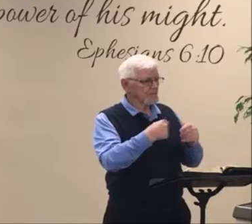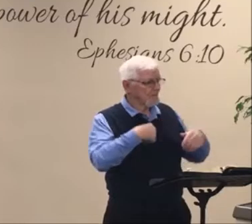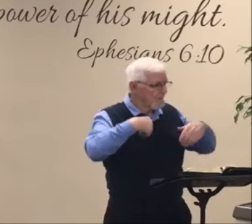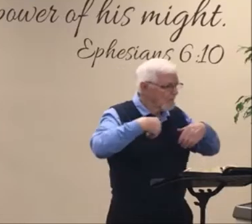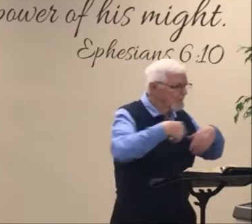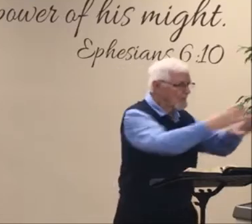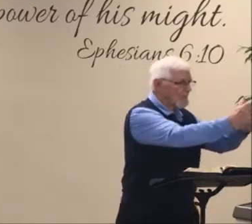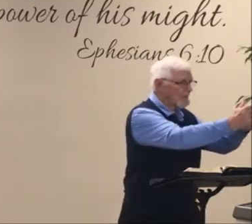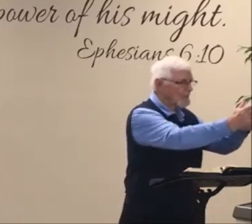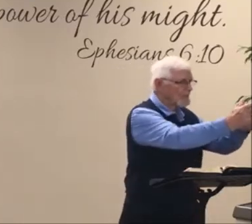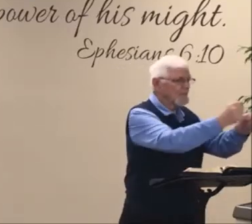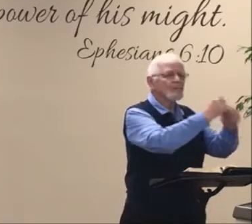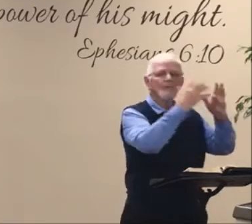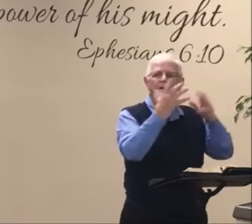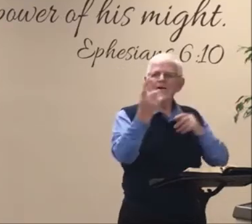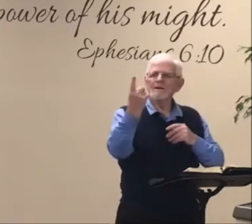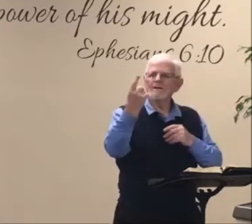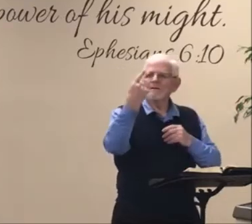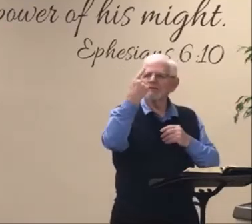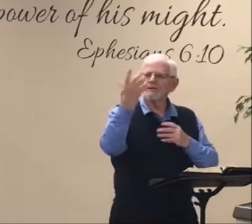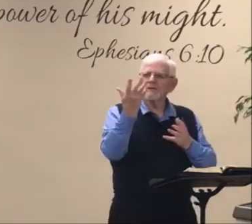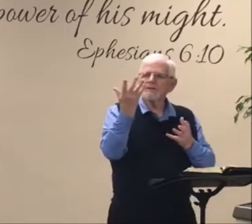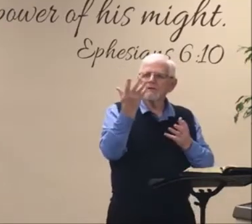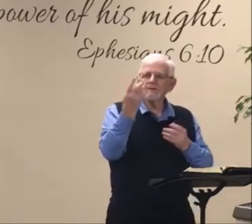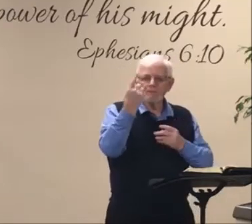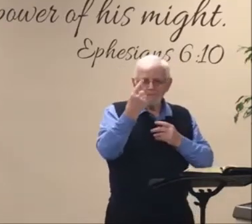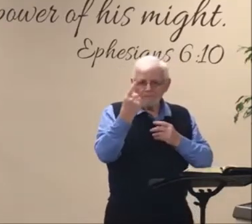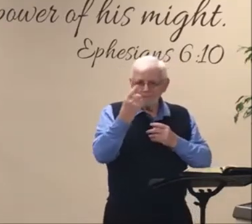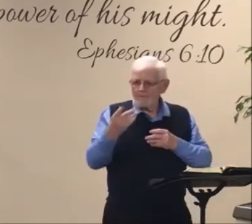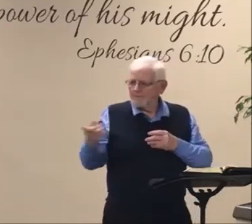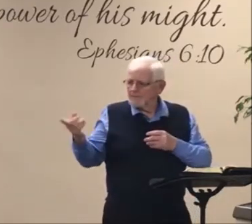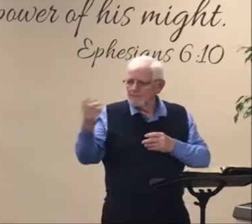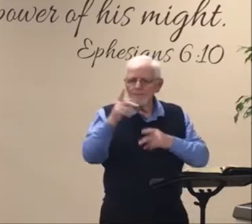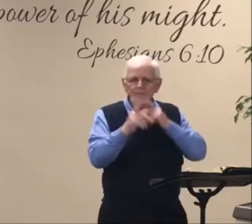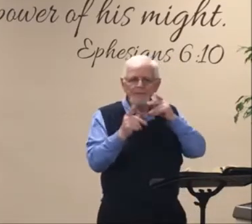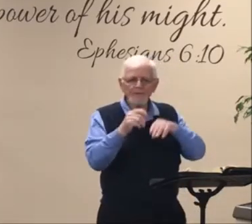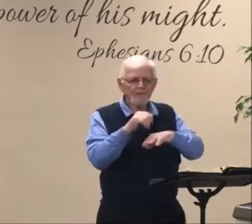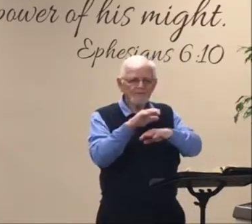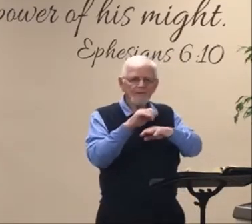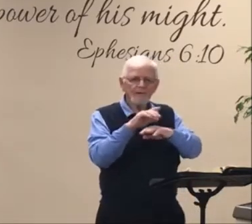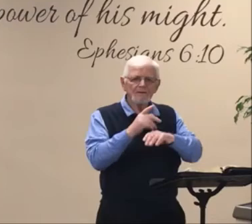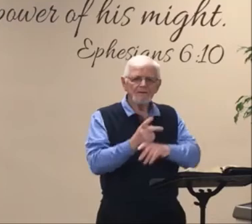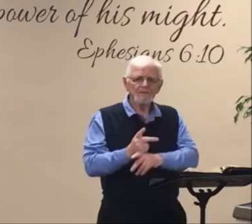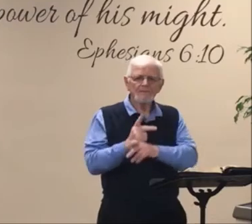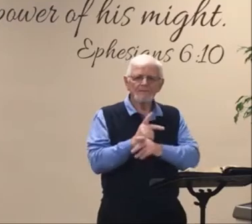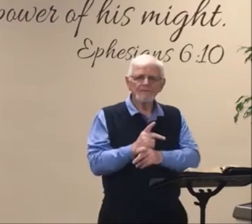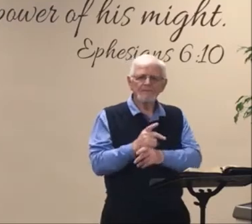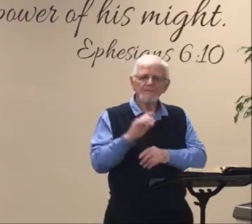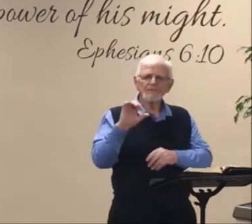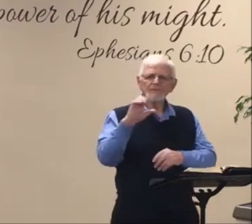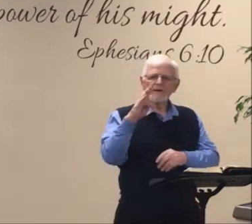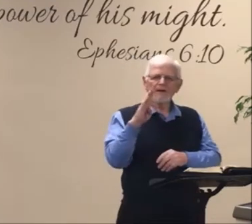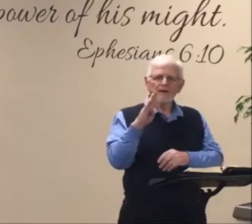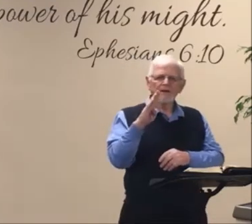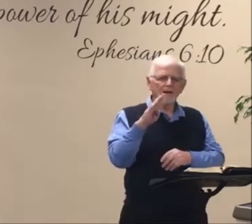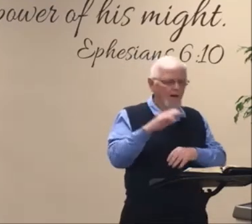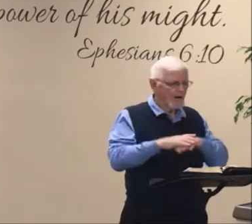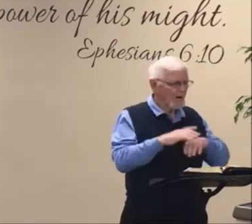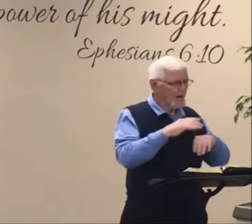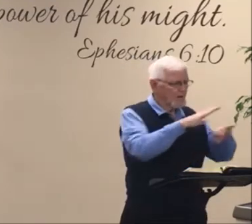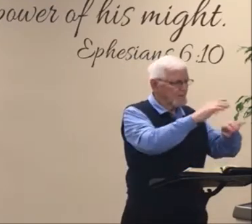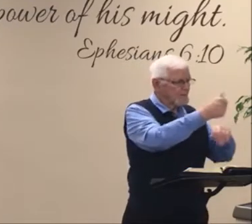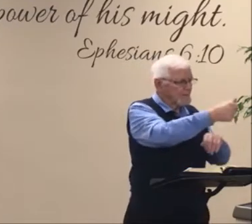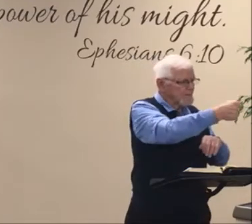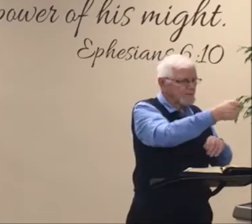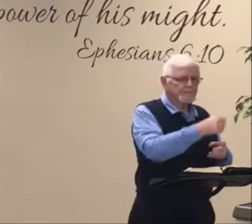the consideration of what God thinks and the consideration of other people's advice and counsel and all those things. Then Jacob went on his journey.